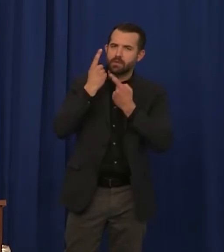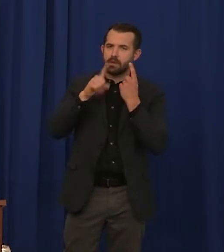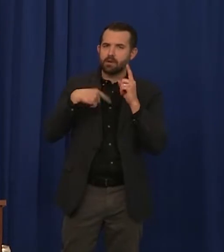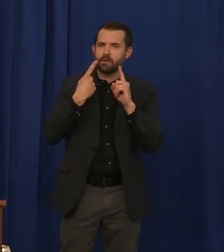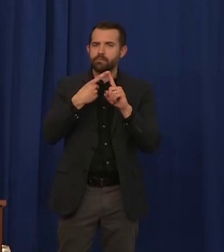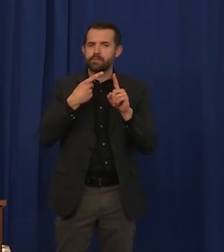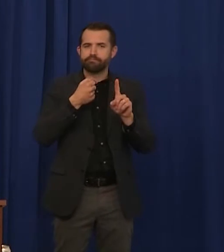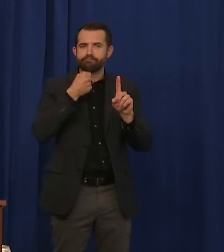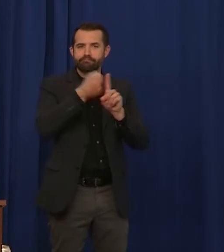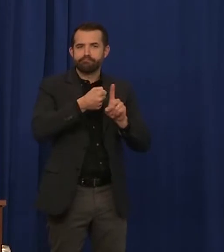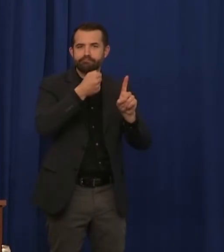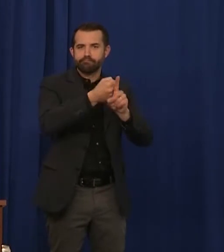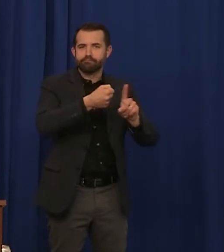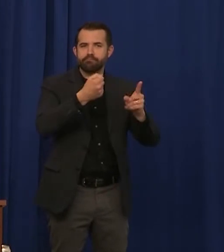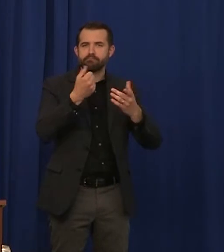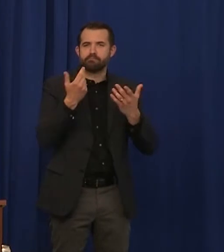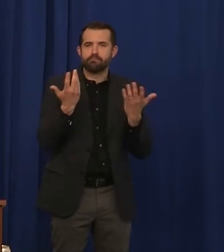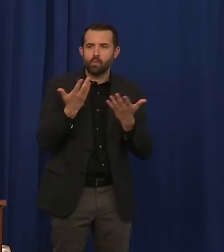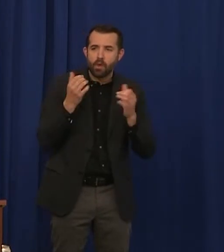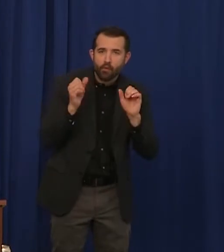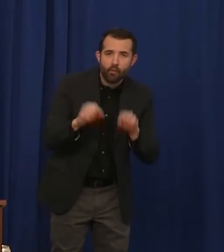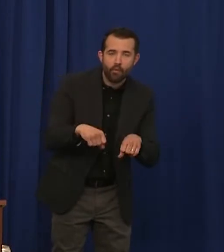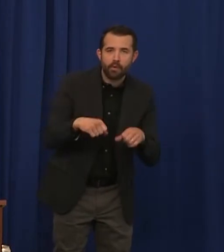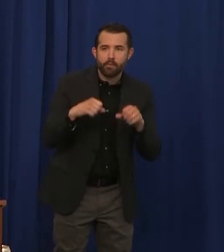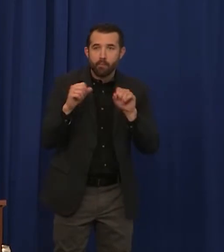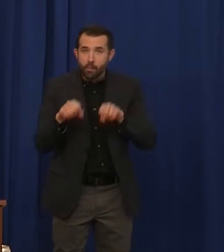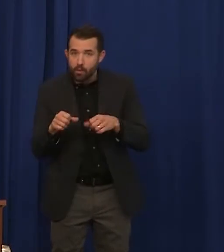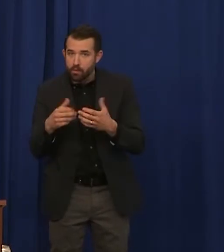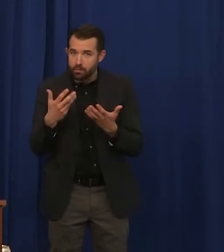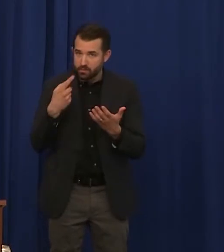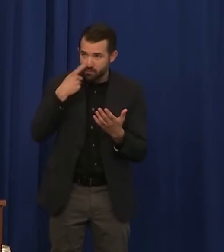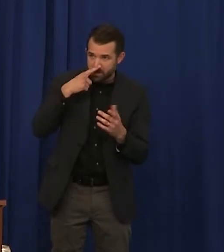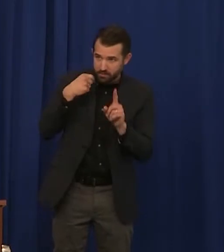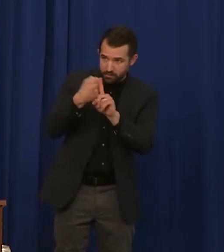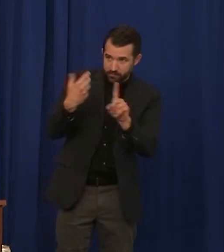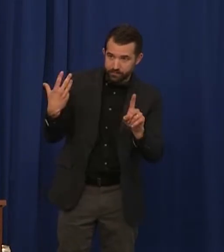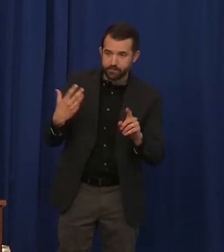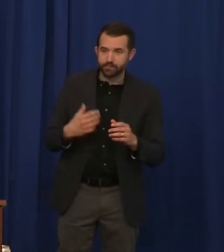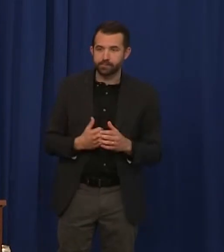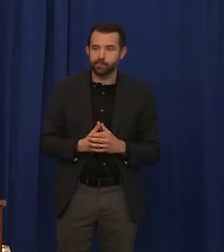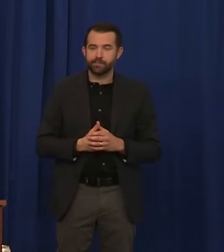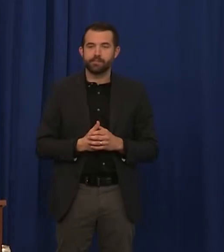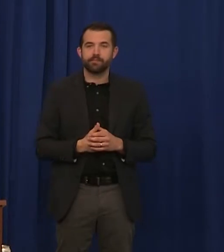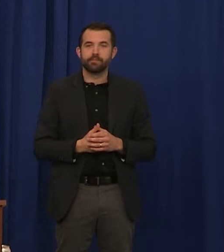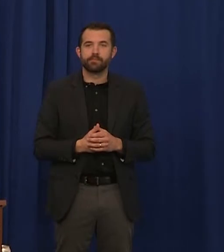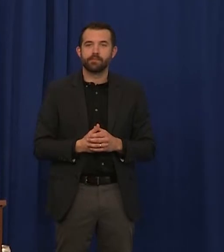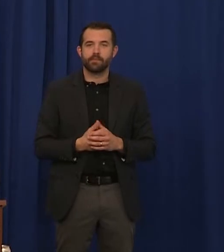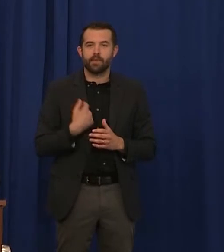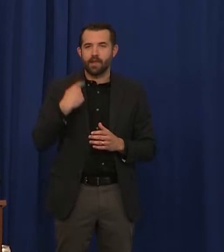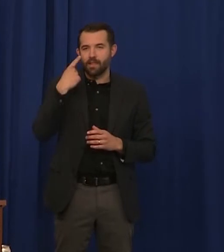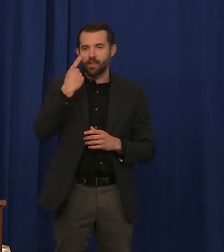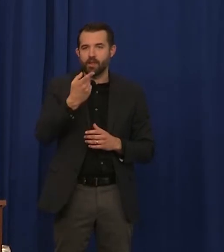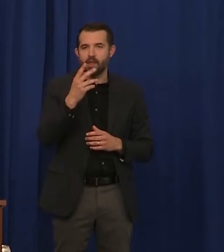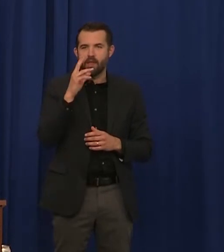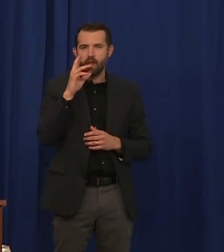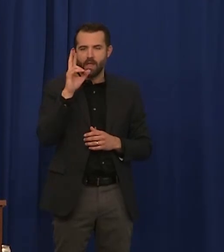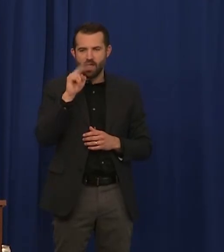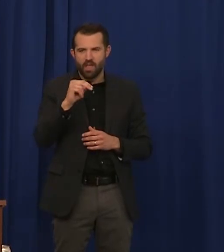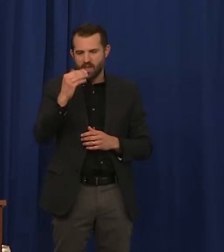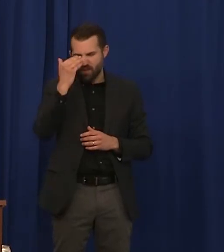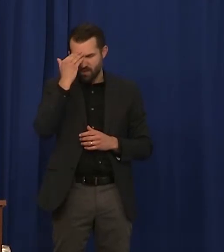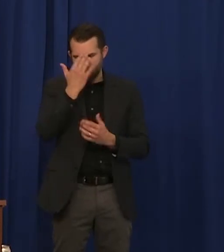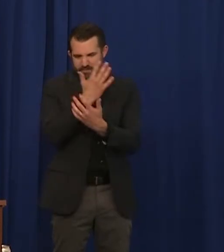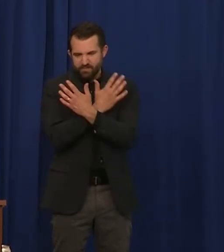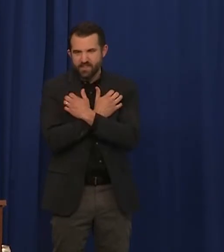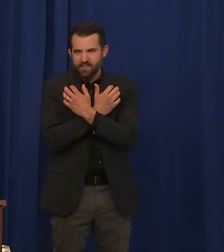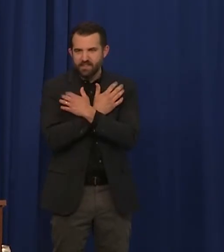an unknown bear, because I don't have thoughts on unknown bears. So Joe's question is around recent